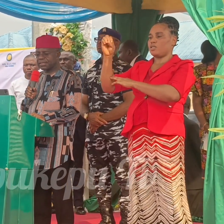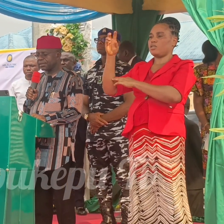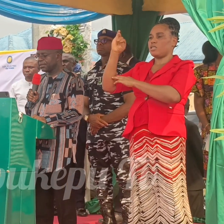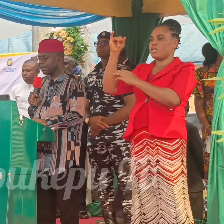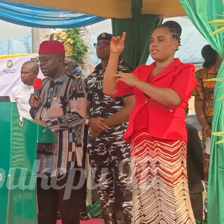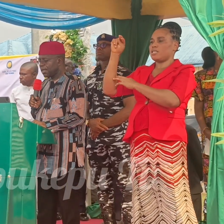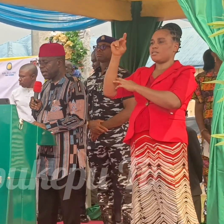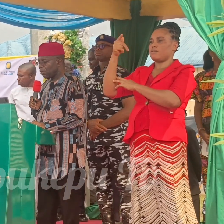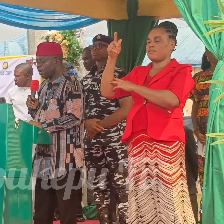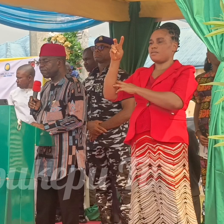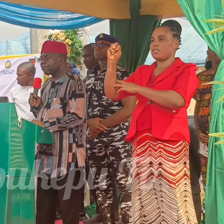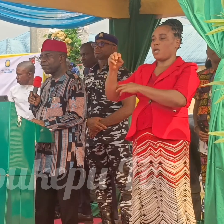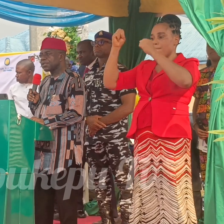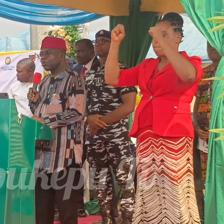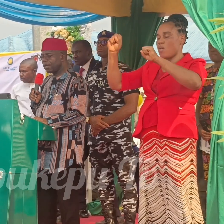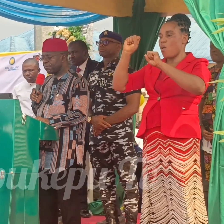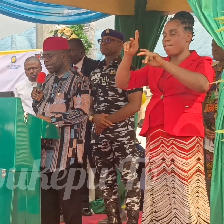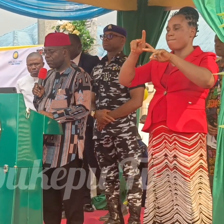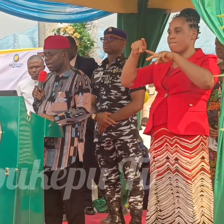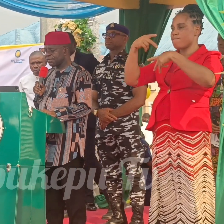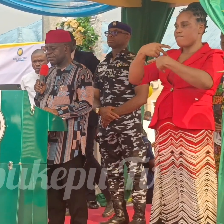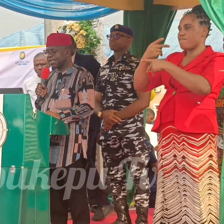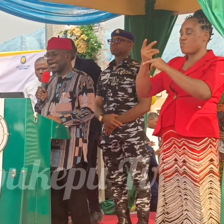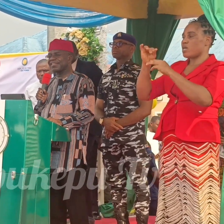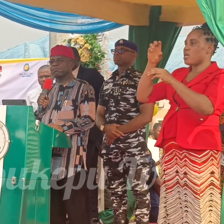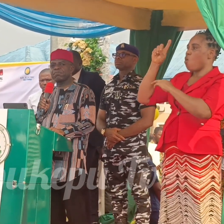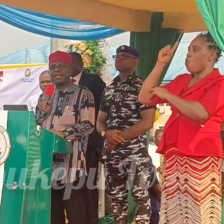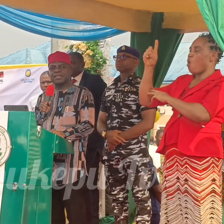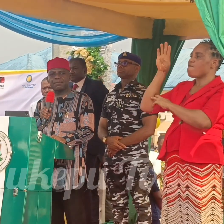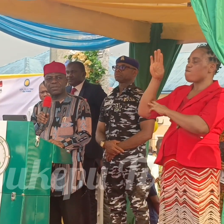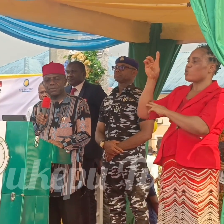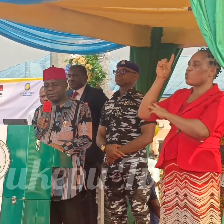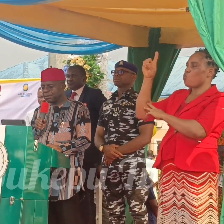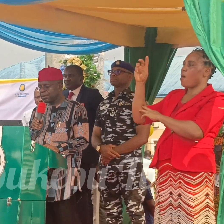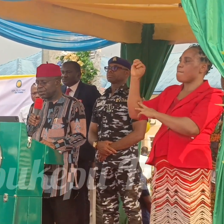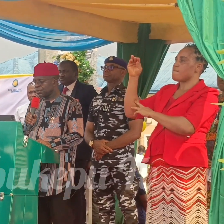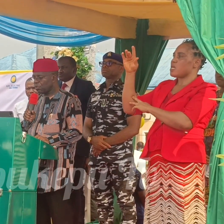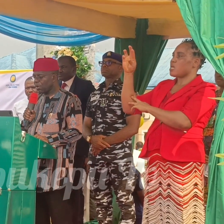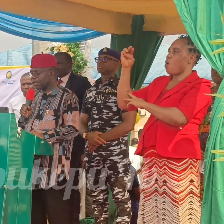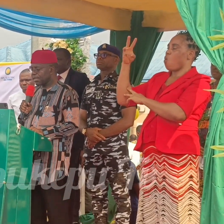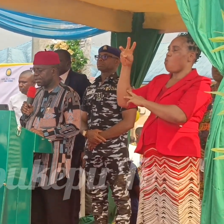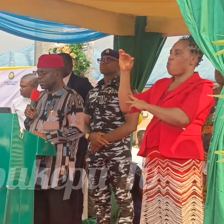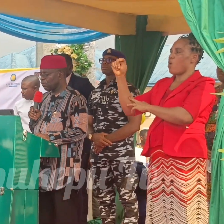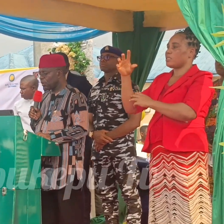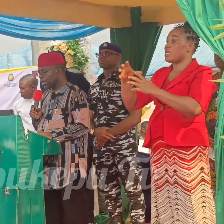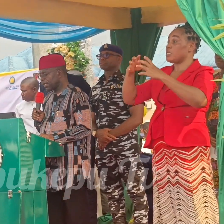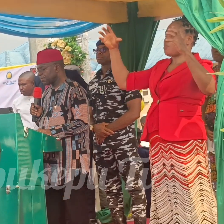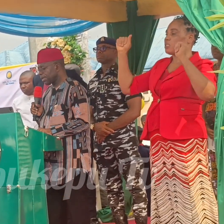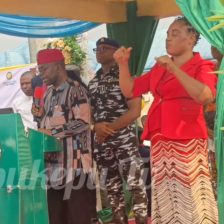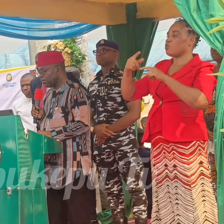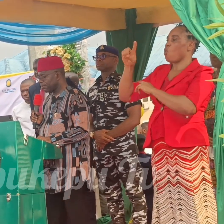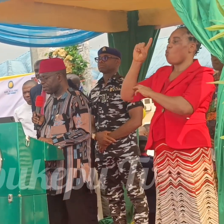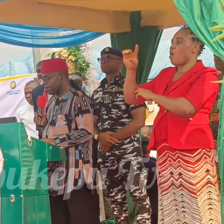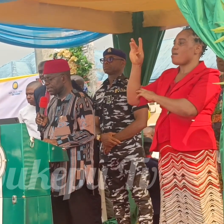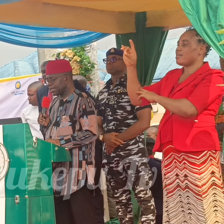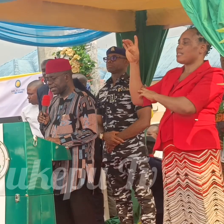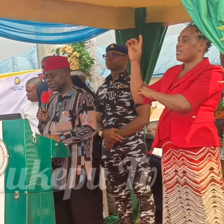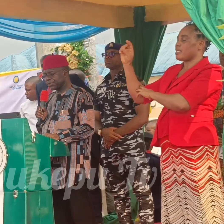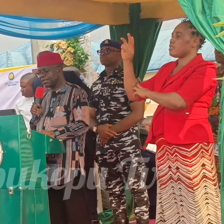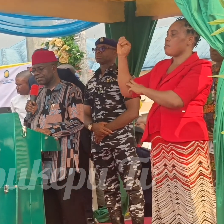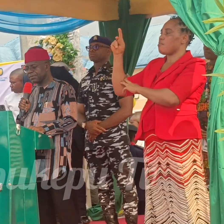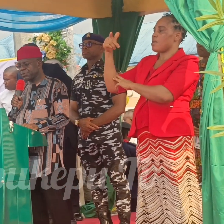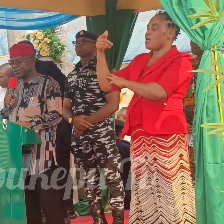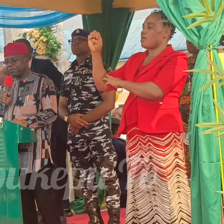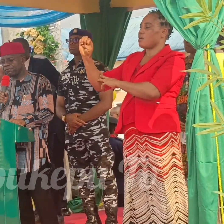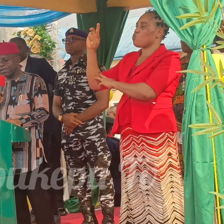Project, a 141 megawatts expandable to 188 megawatt power generation